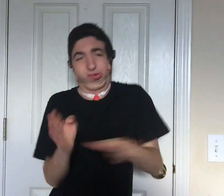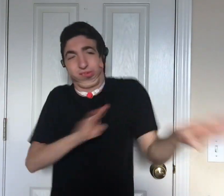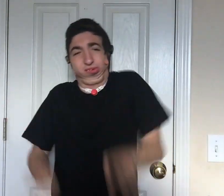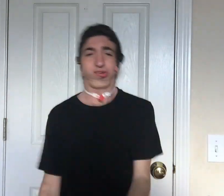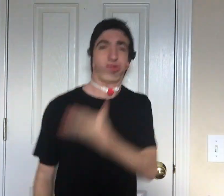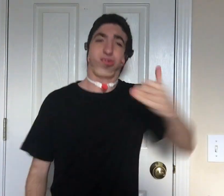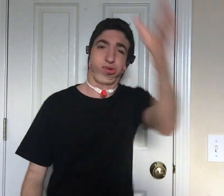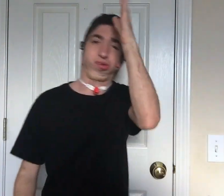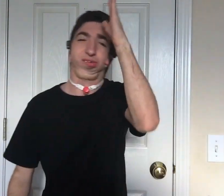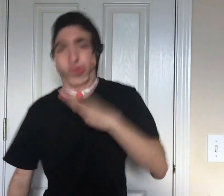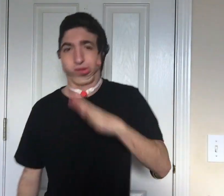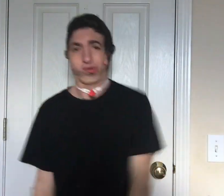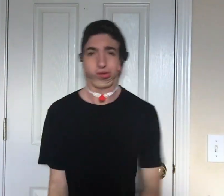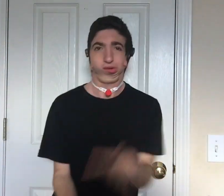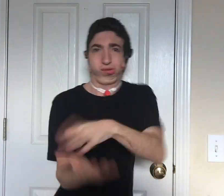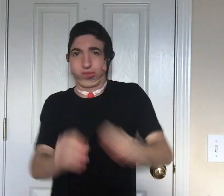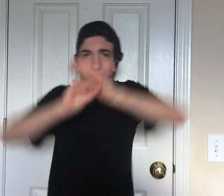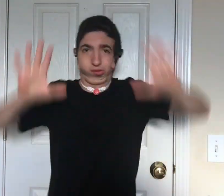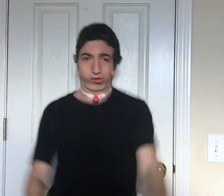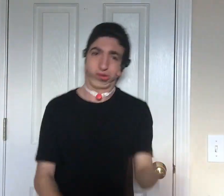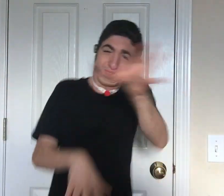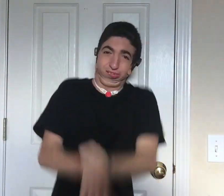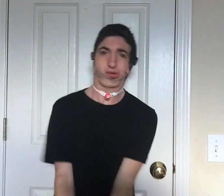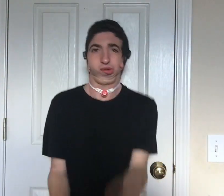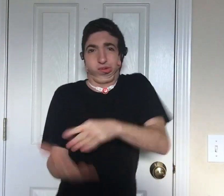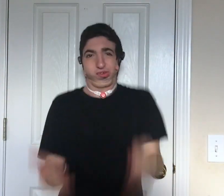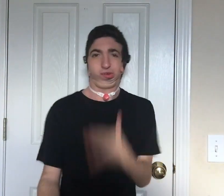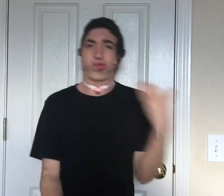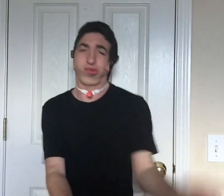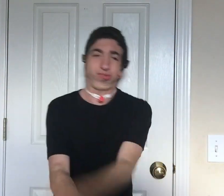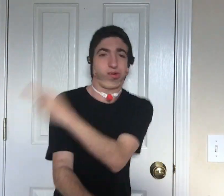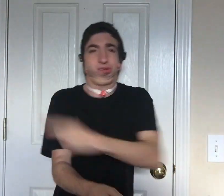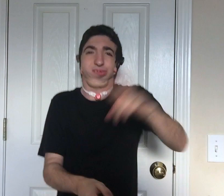bet I could have been a better man. Copy and paste, cotton and copy, better rise bother me.